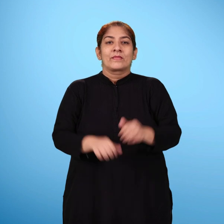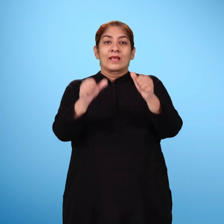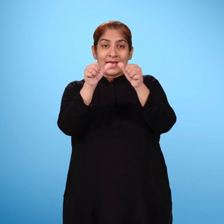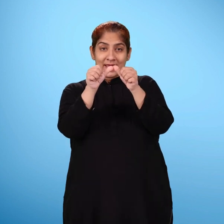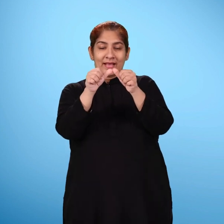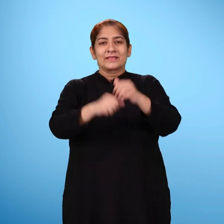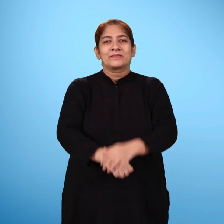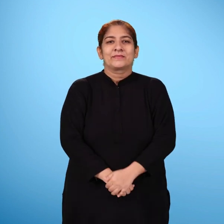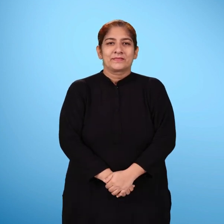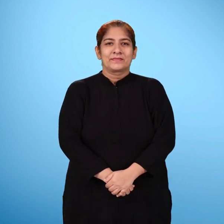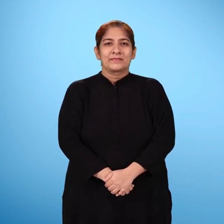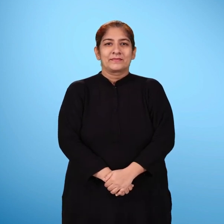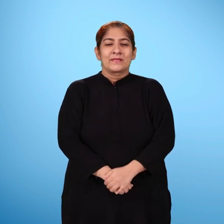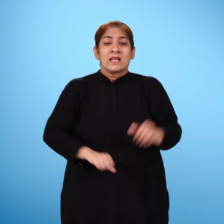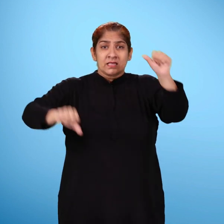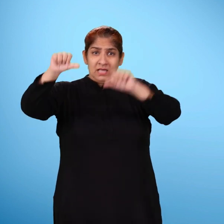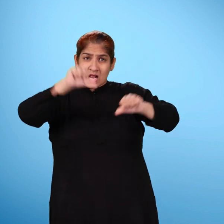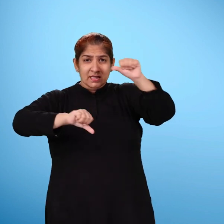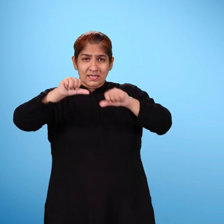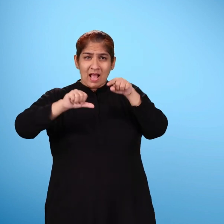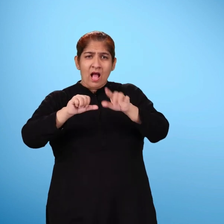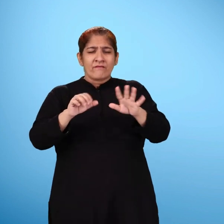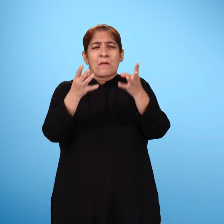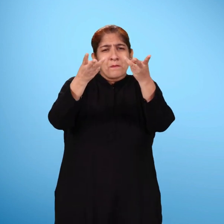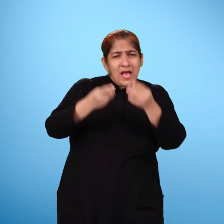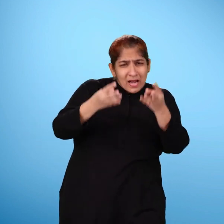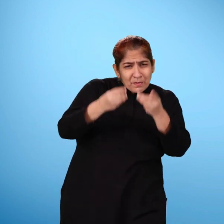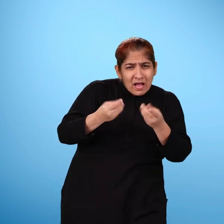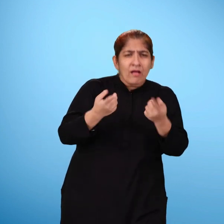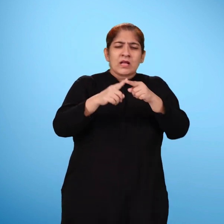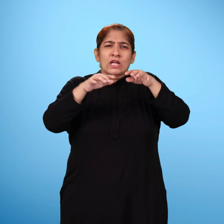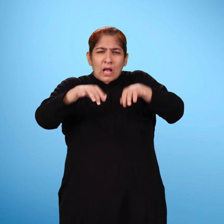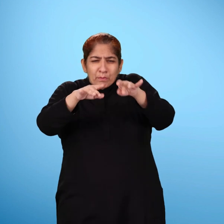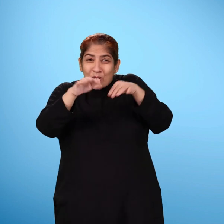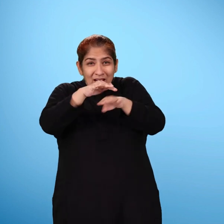Option A. Science, mathematics,